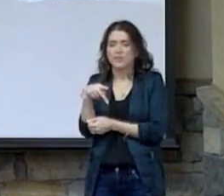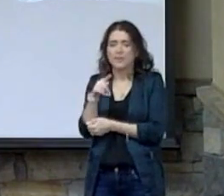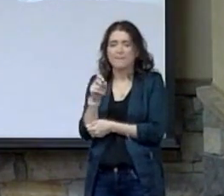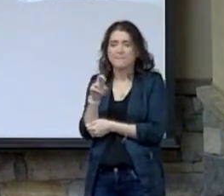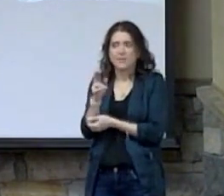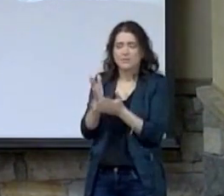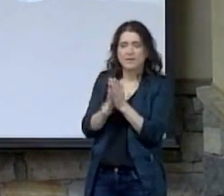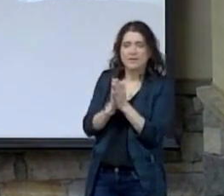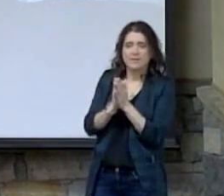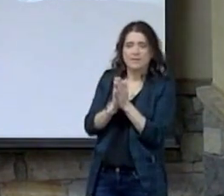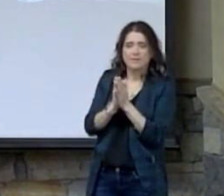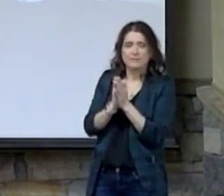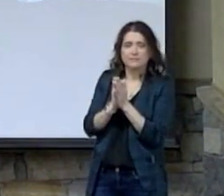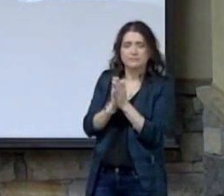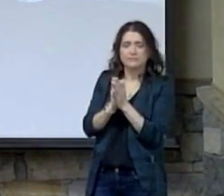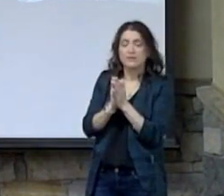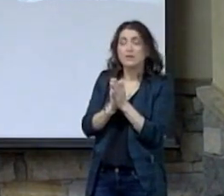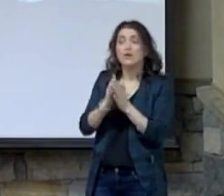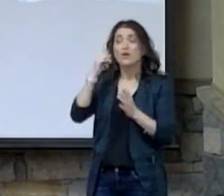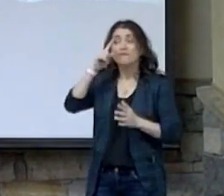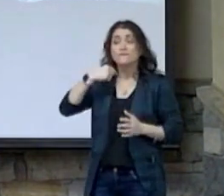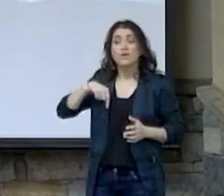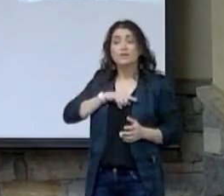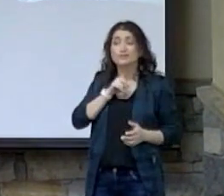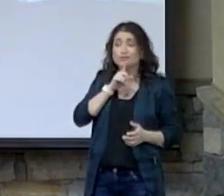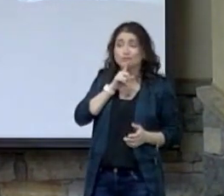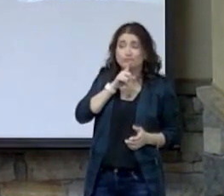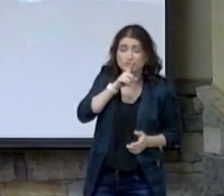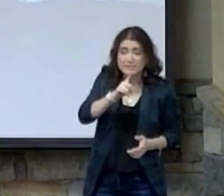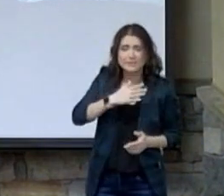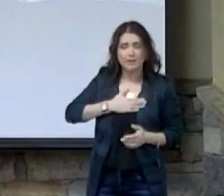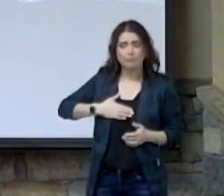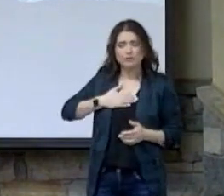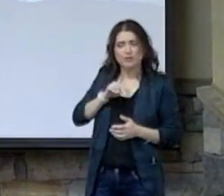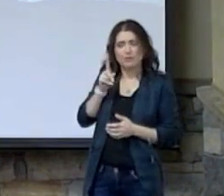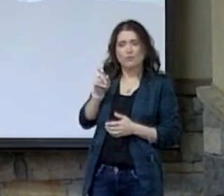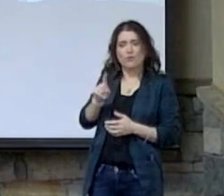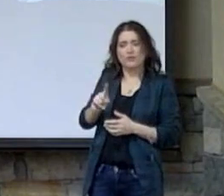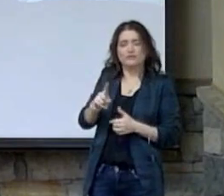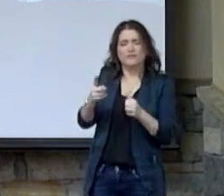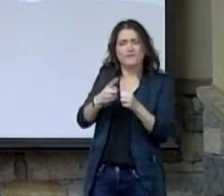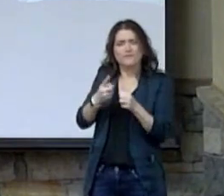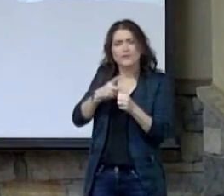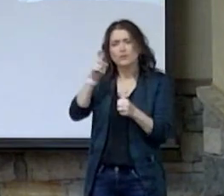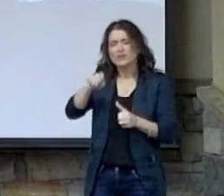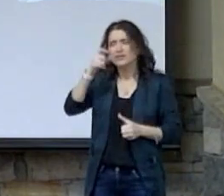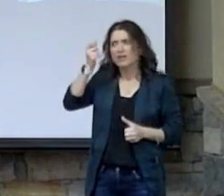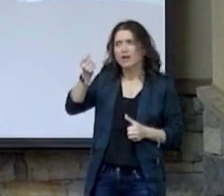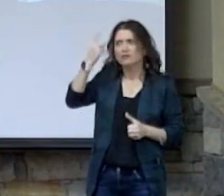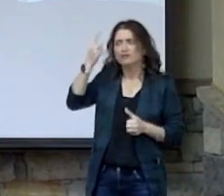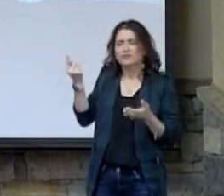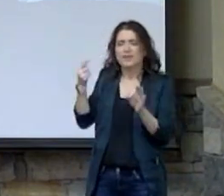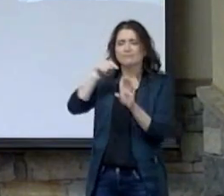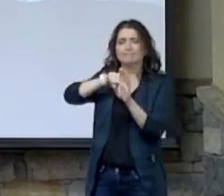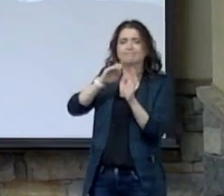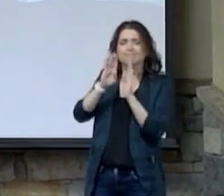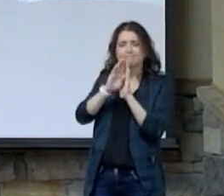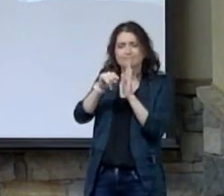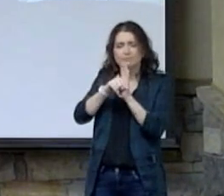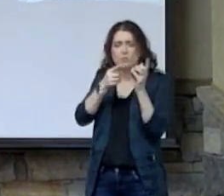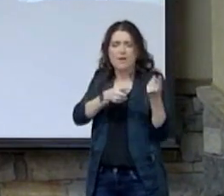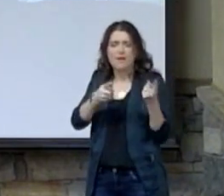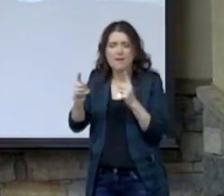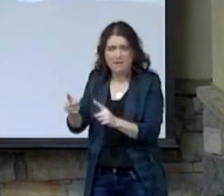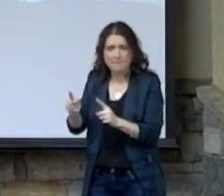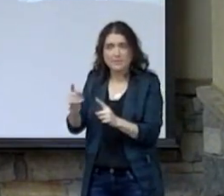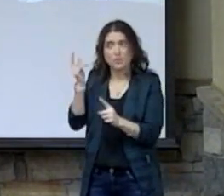poses. But in order for us to really appreciate the question, I think we need to understand the backdrop of what's happening here